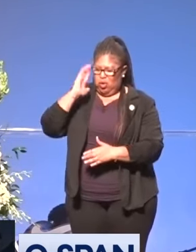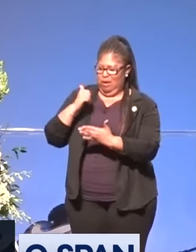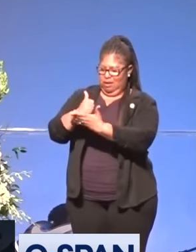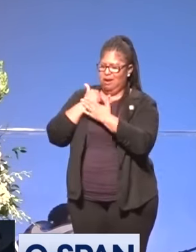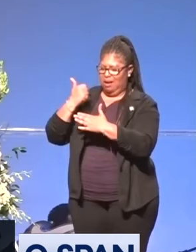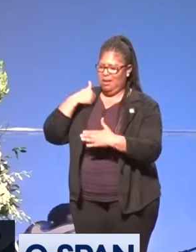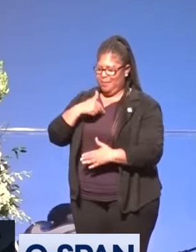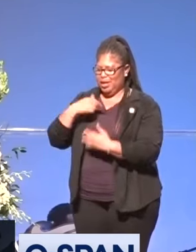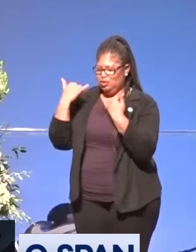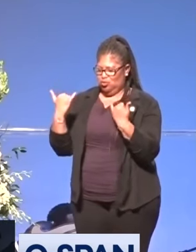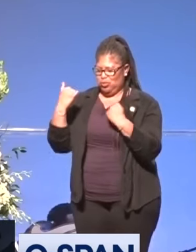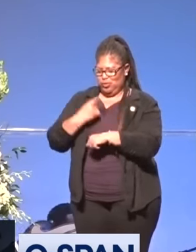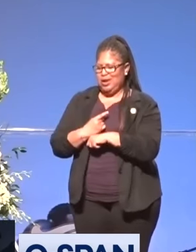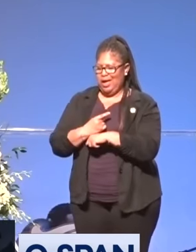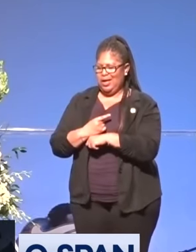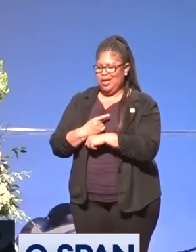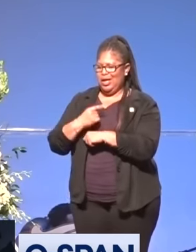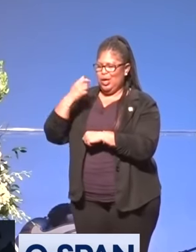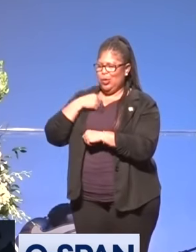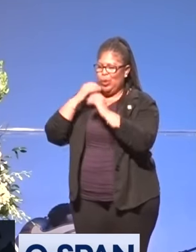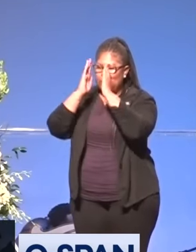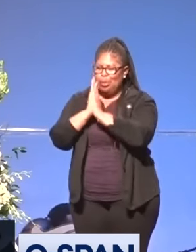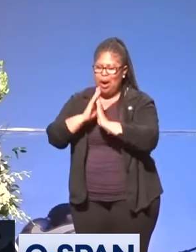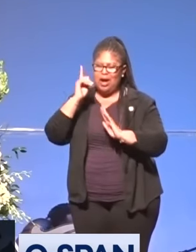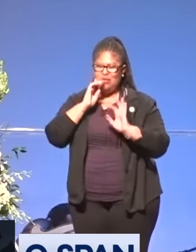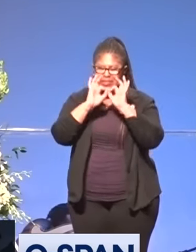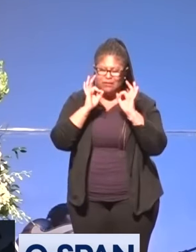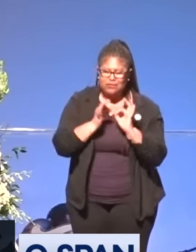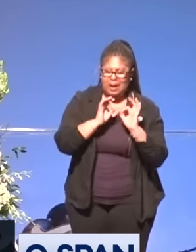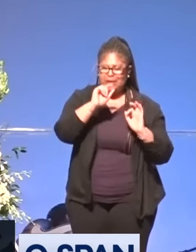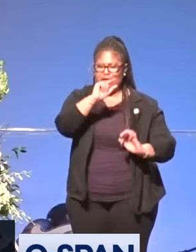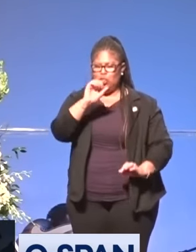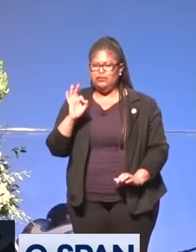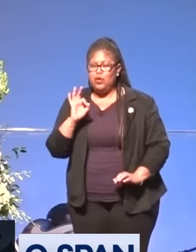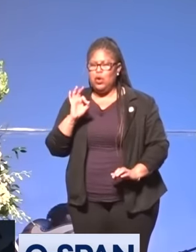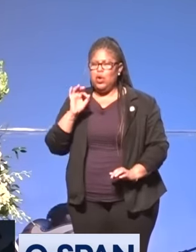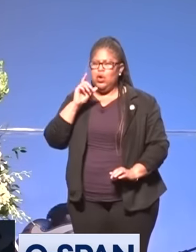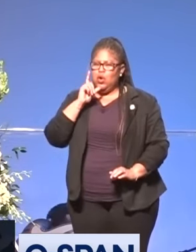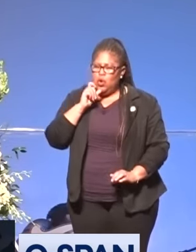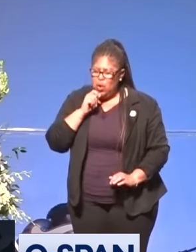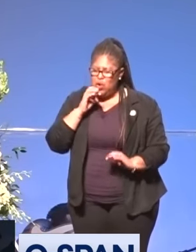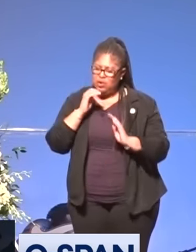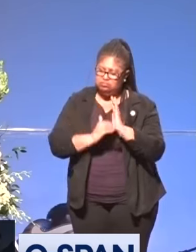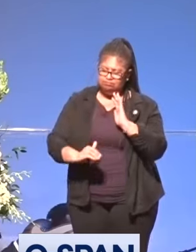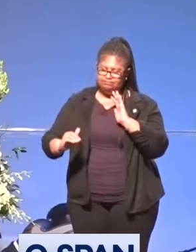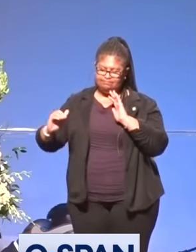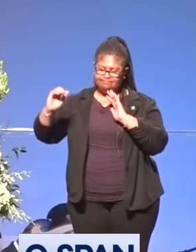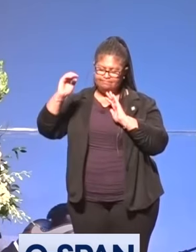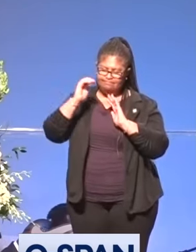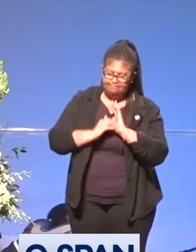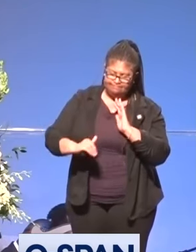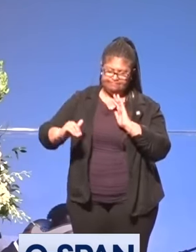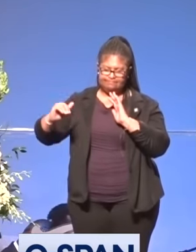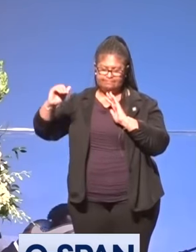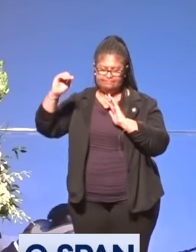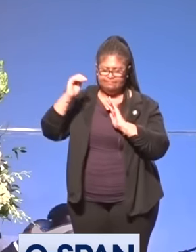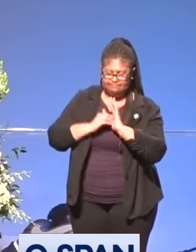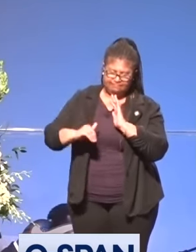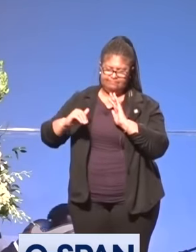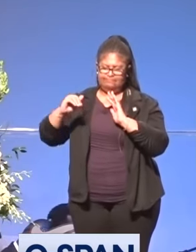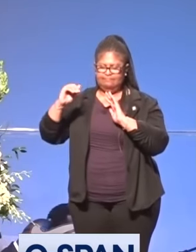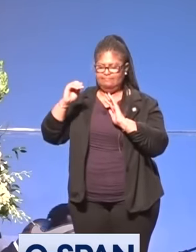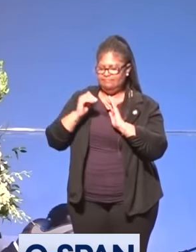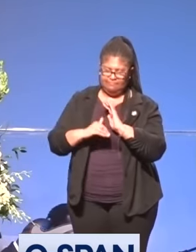in this place today. God we pray for the family of George Floyd who has time after time after time again